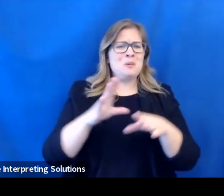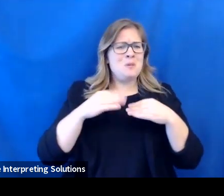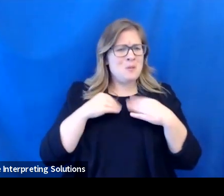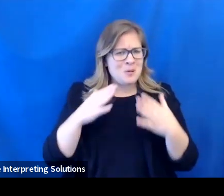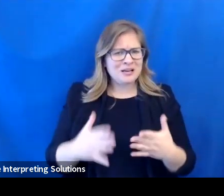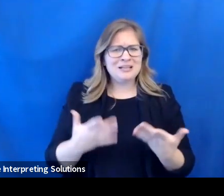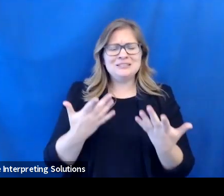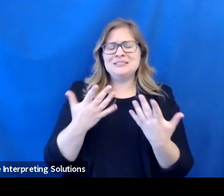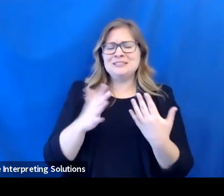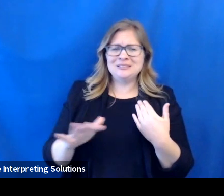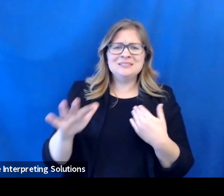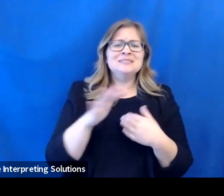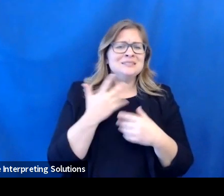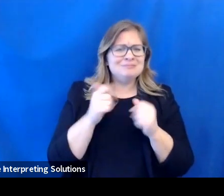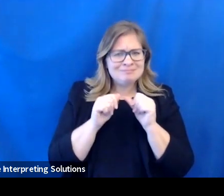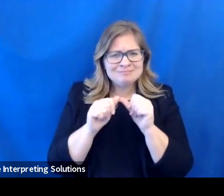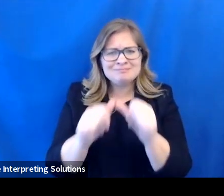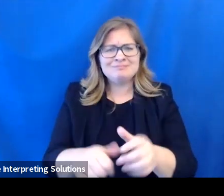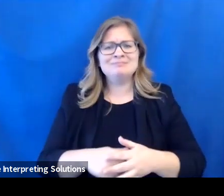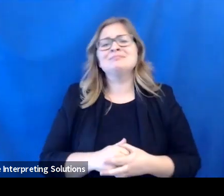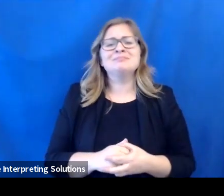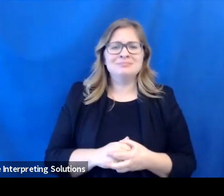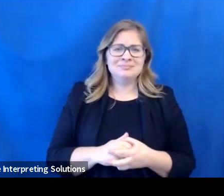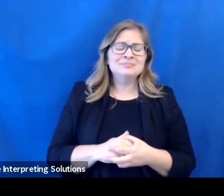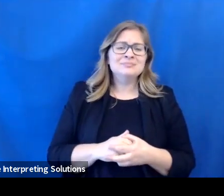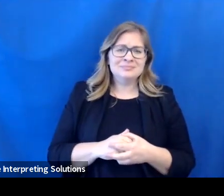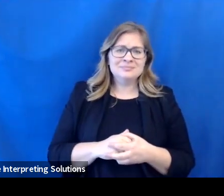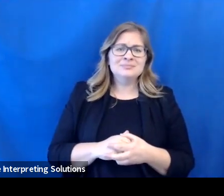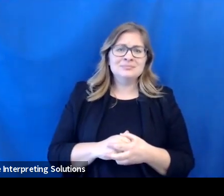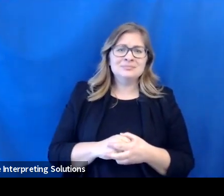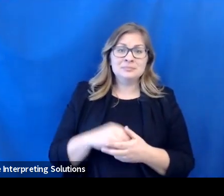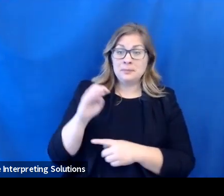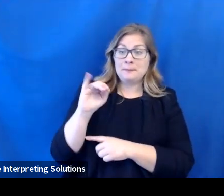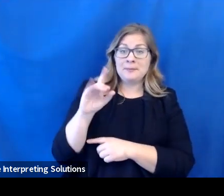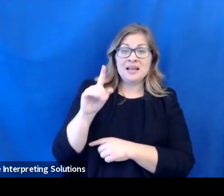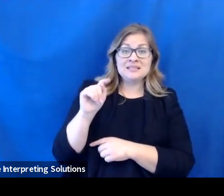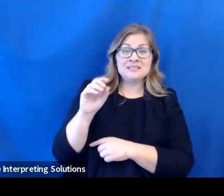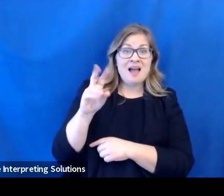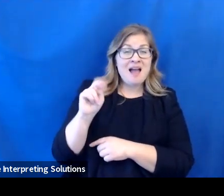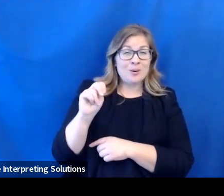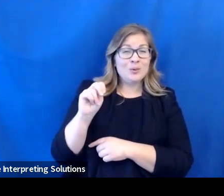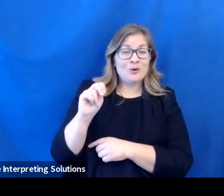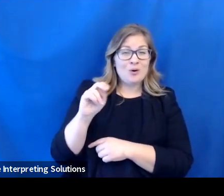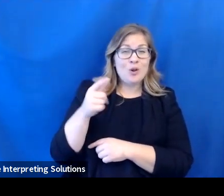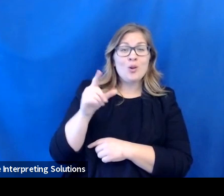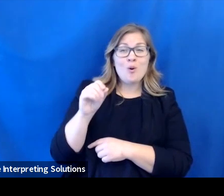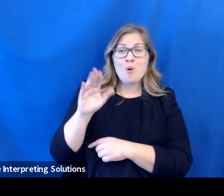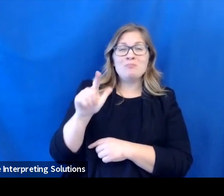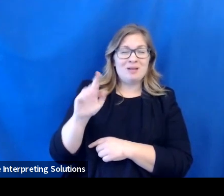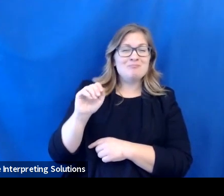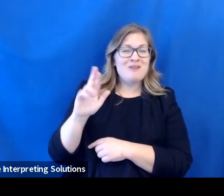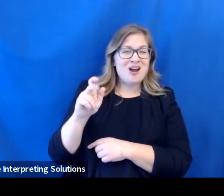Global Market come together to launch a GoFundMe campaign in support of Meals for Medics. They raised about $14,000 to